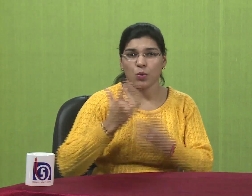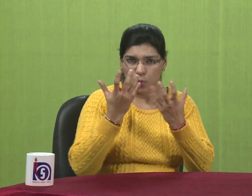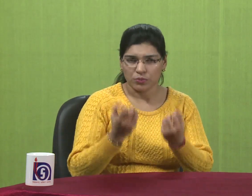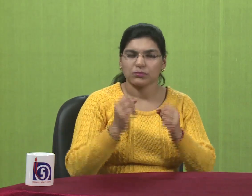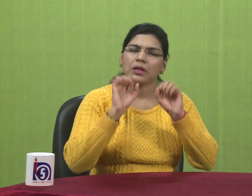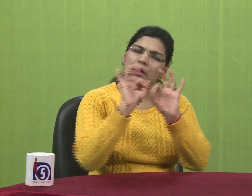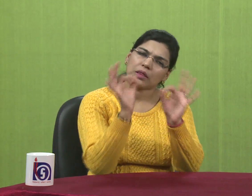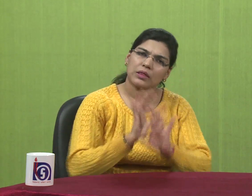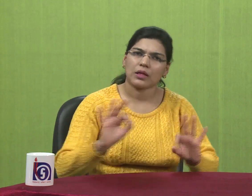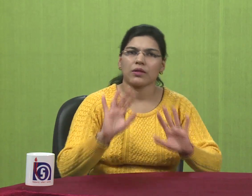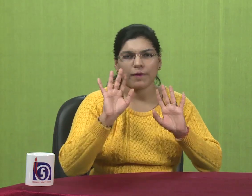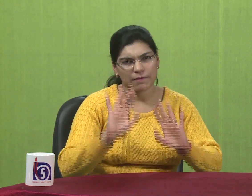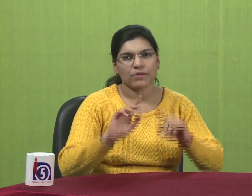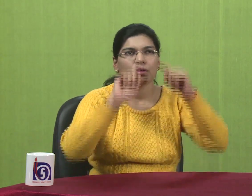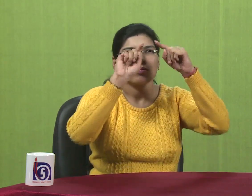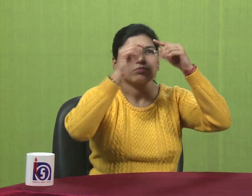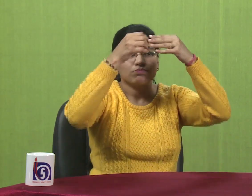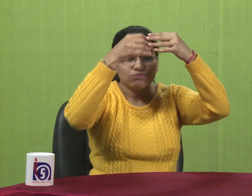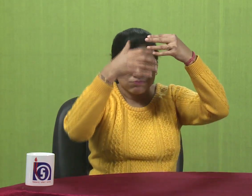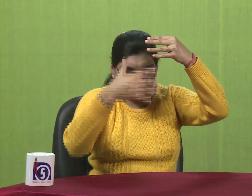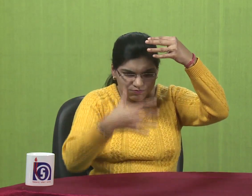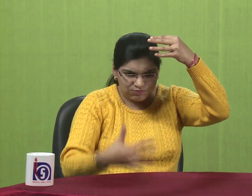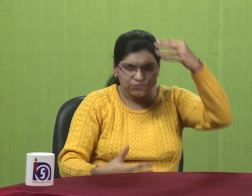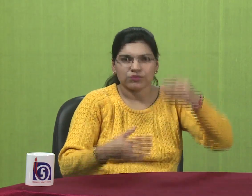the color, or the fancy